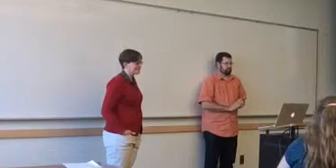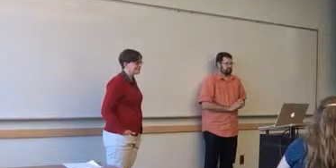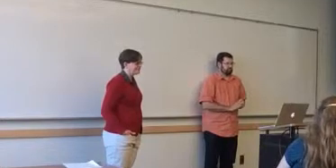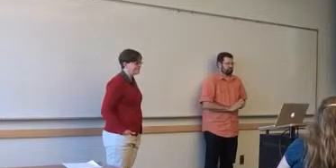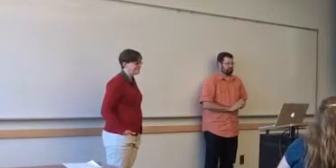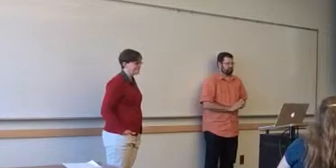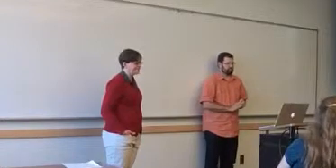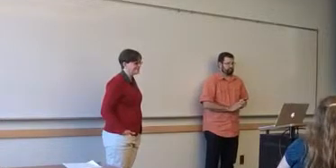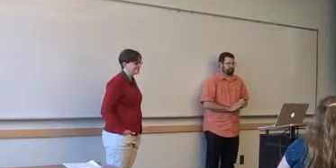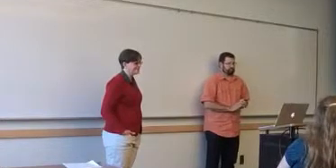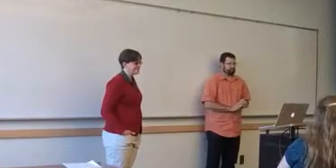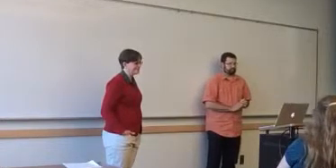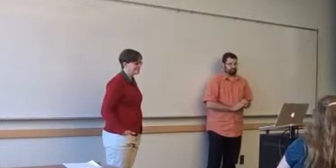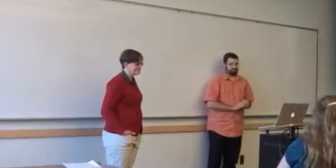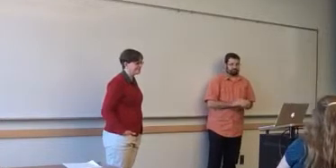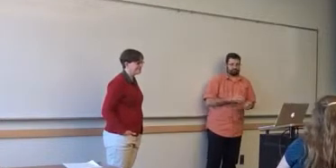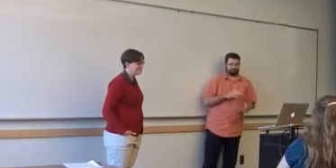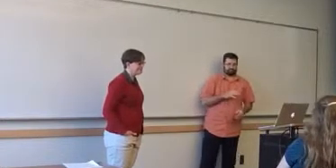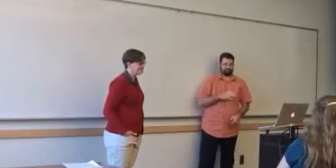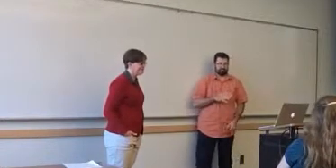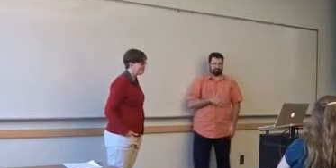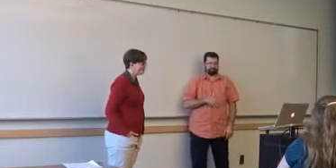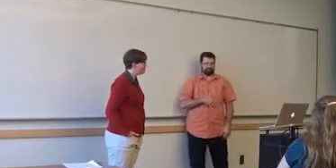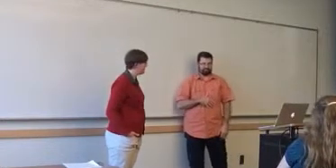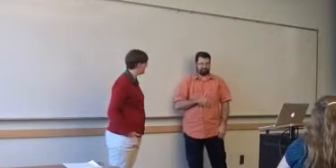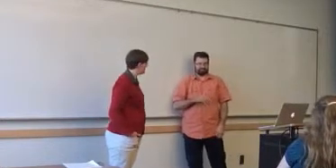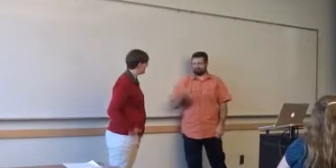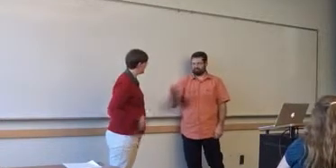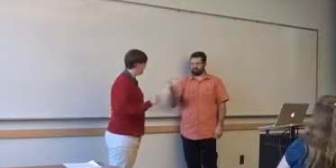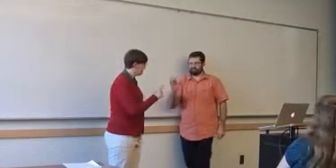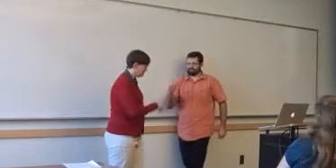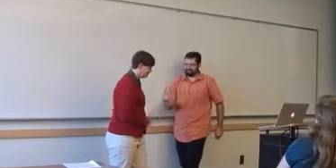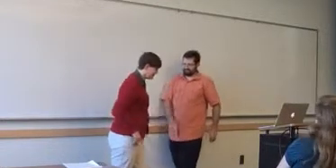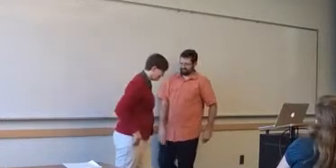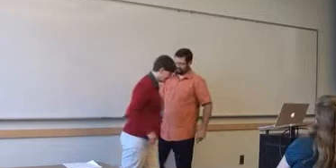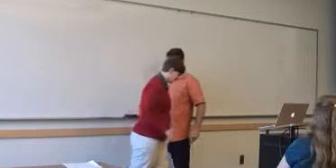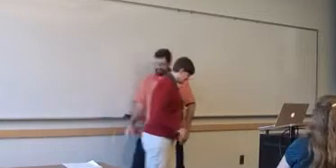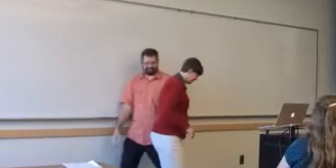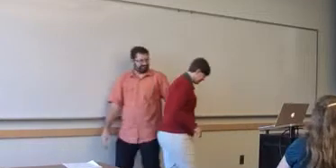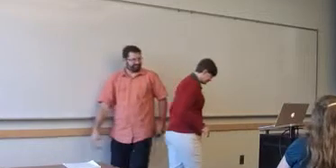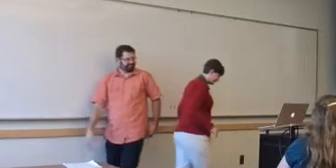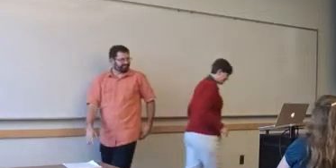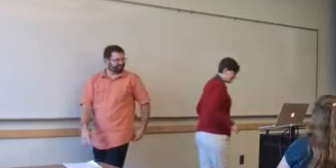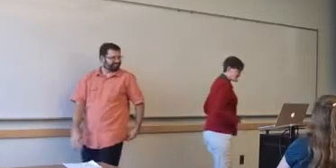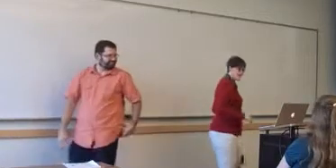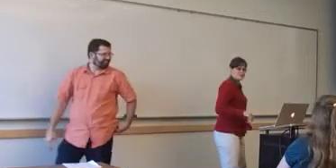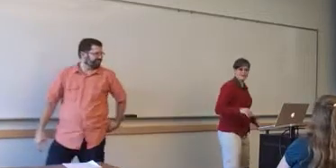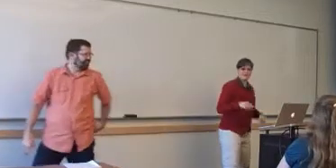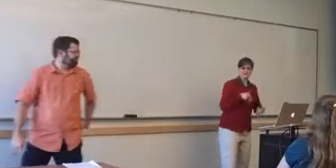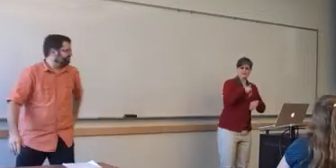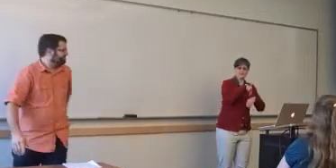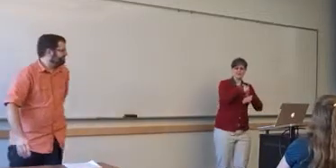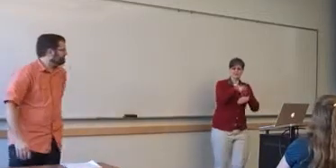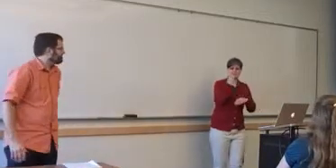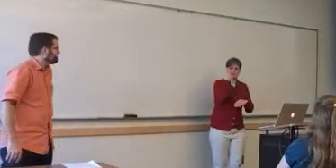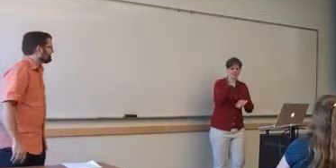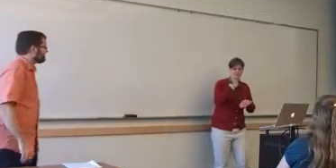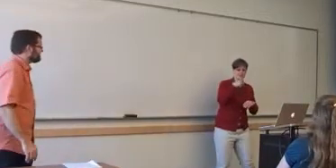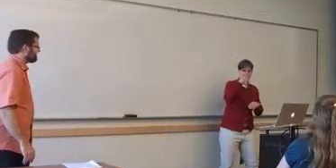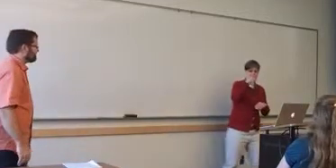turn the time over to Jodi and Duane, who are here to talk about ASL and English. So thank you. Oh, and I've got a sign up list here. You can